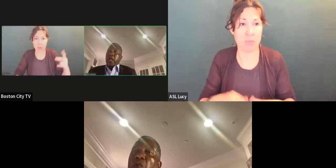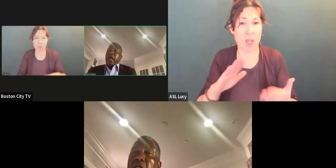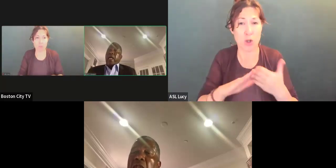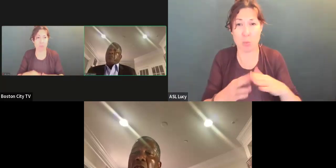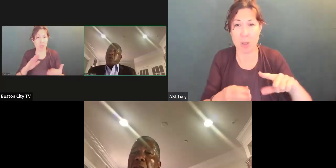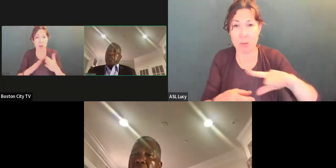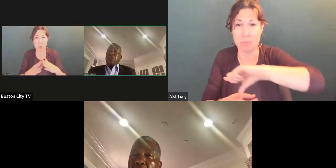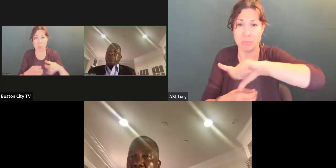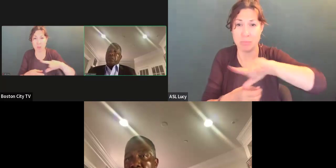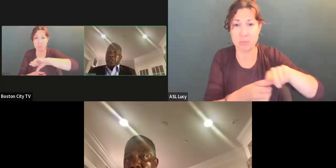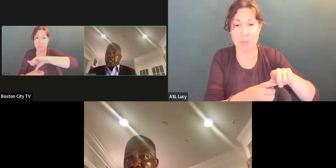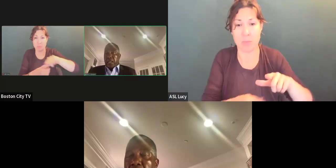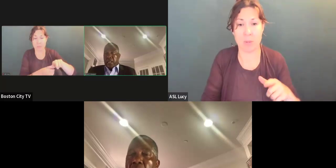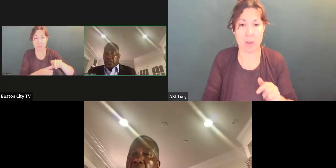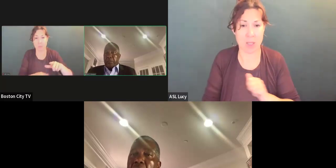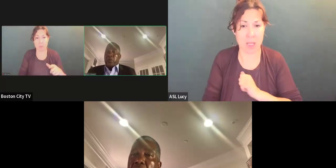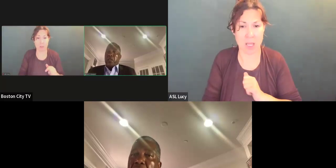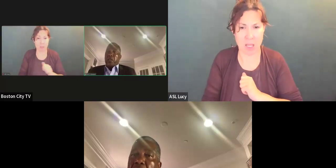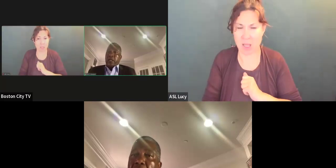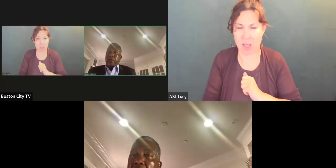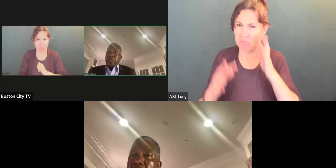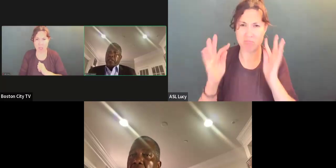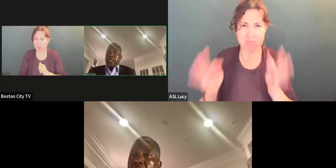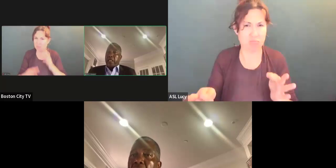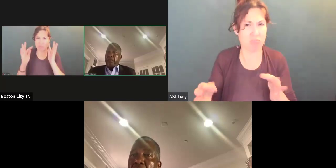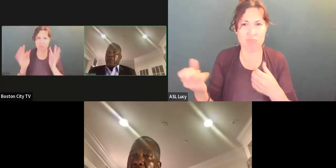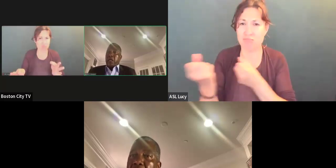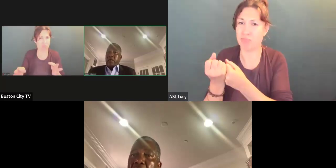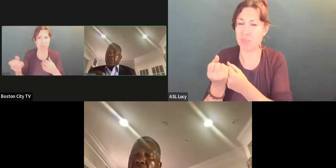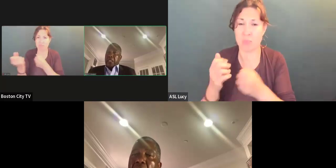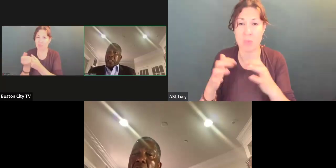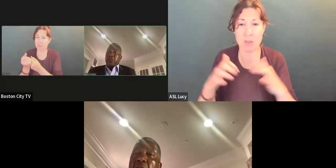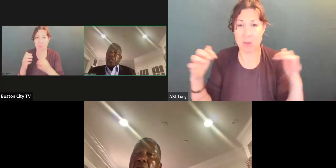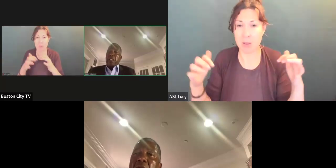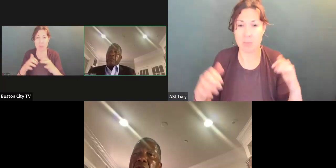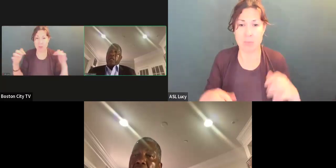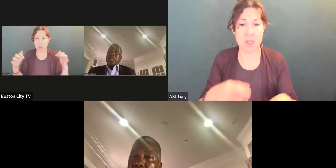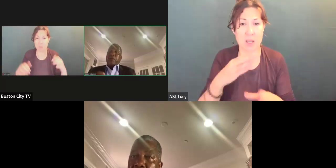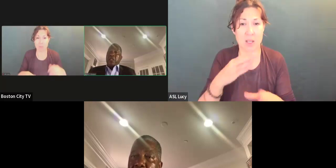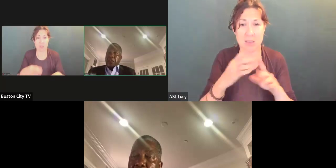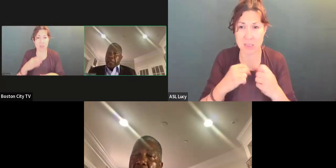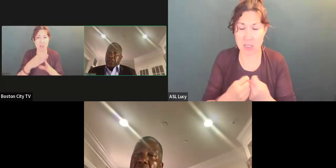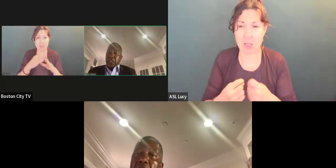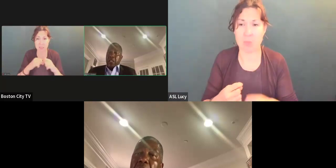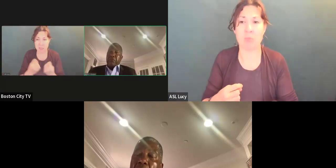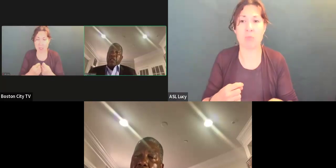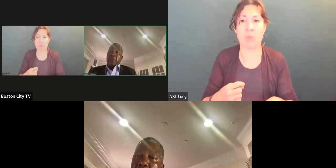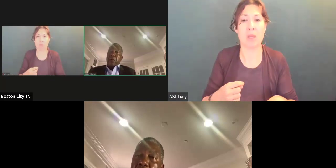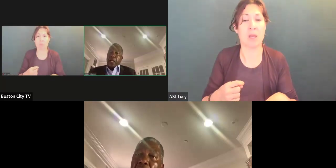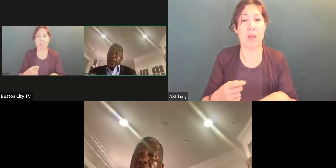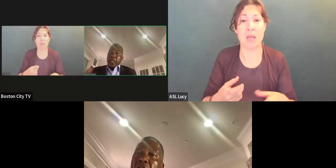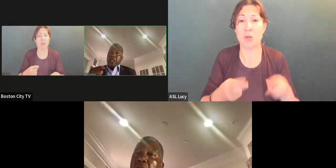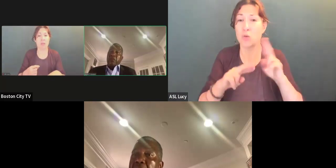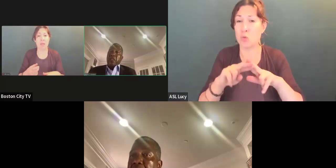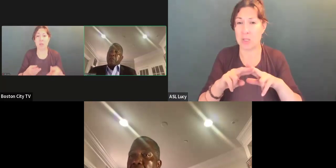I am 100% in support of the stadium, of the soccer team, and of the expansion of Franklin Park.